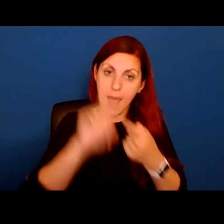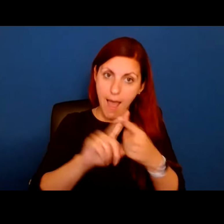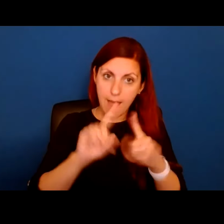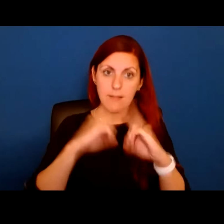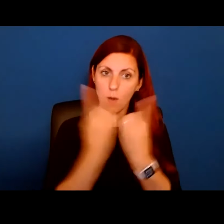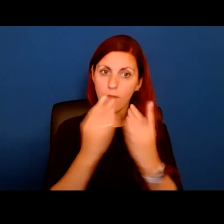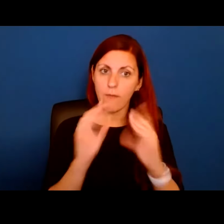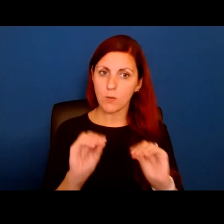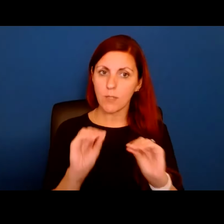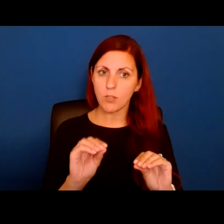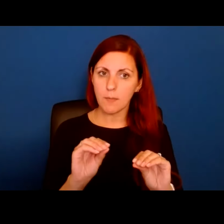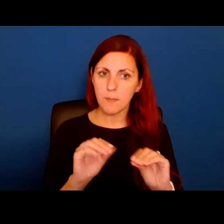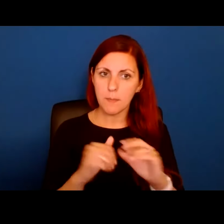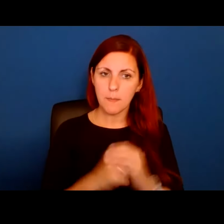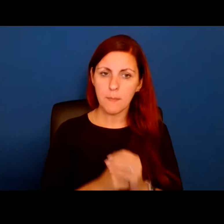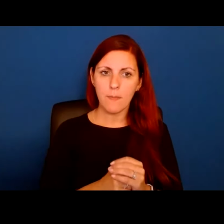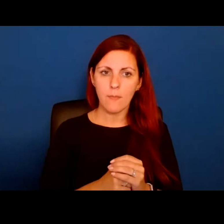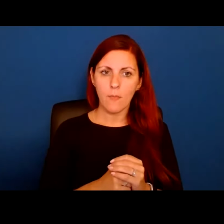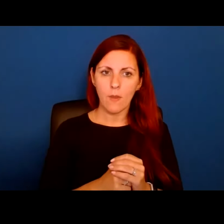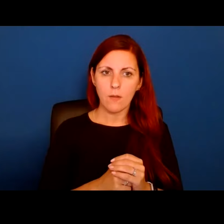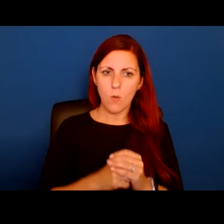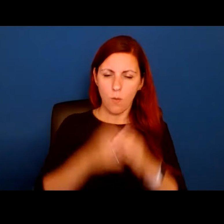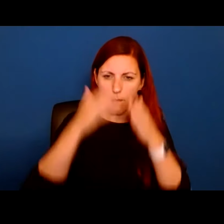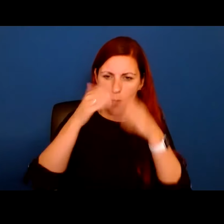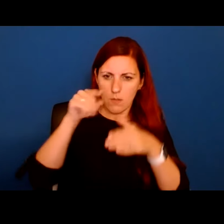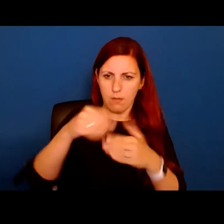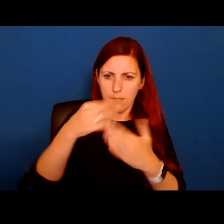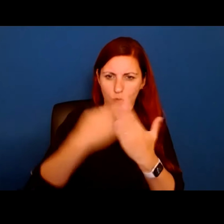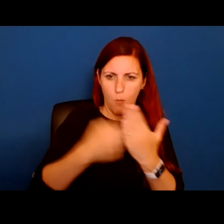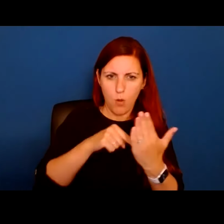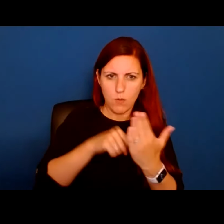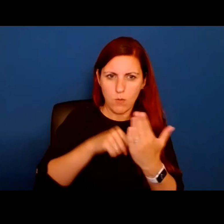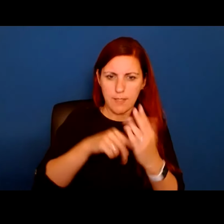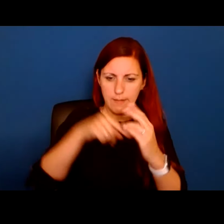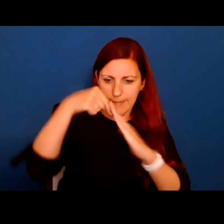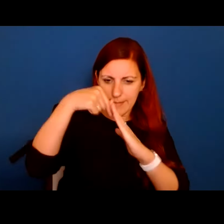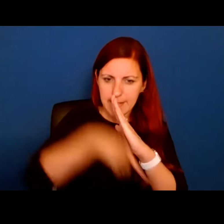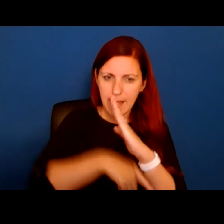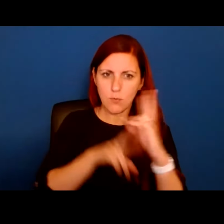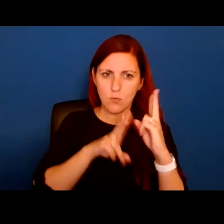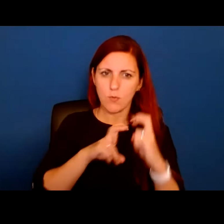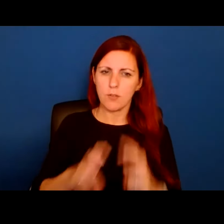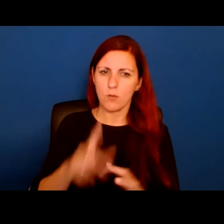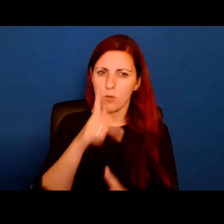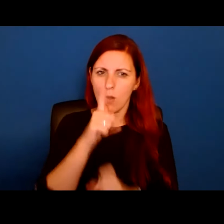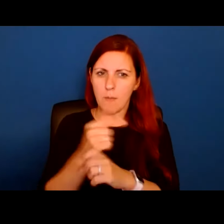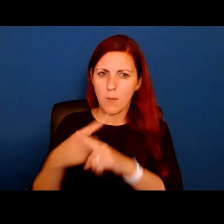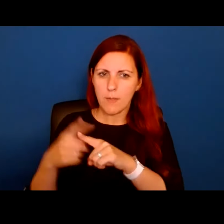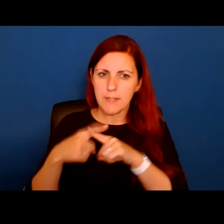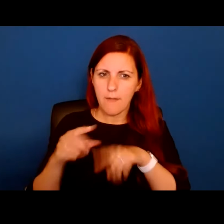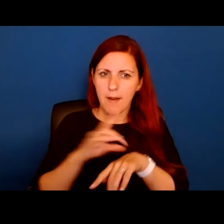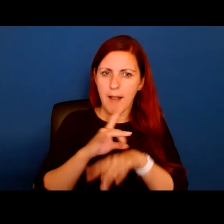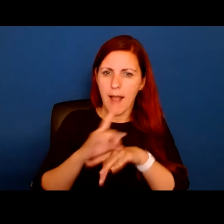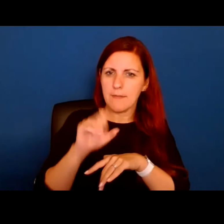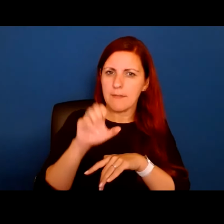The impetus for this report was the dearth of research measuring the prevalence, nature and character of sexual harassment perpetuity against Irish teenagers.